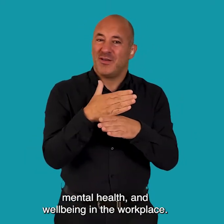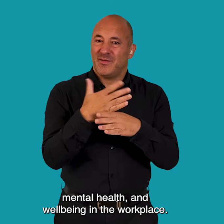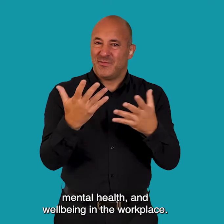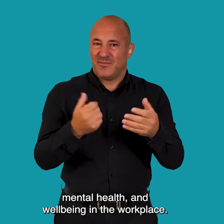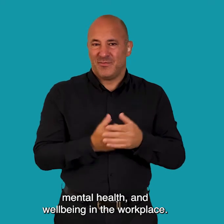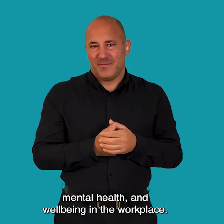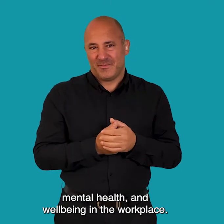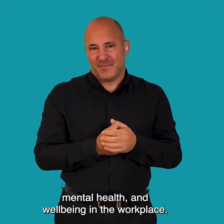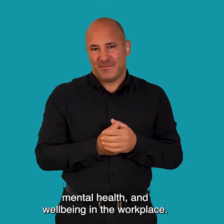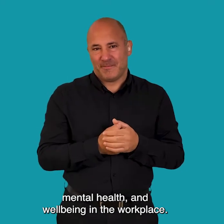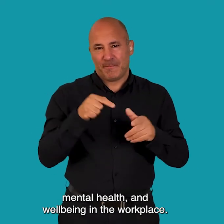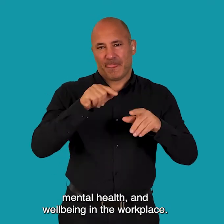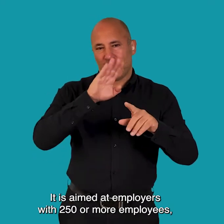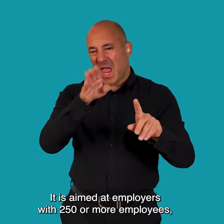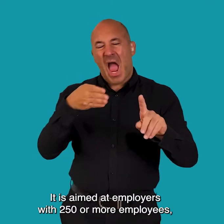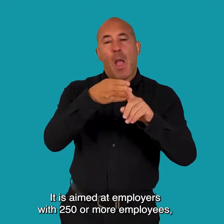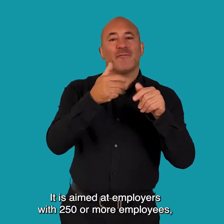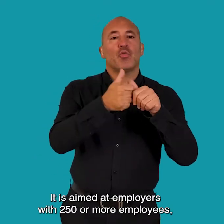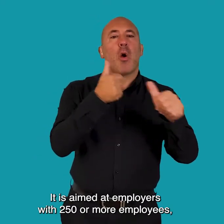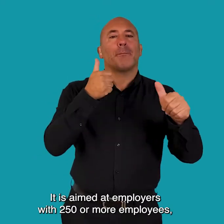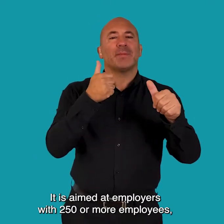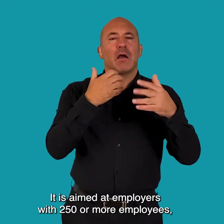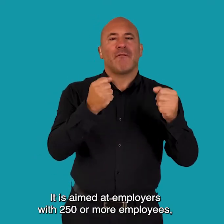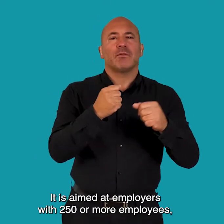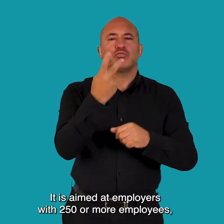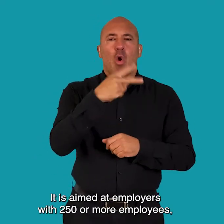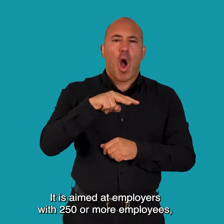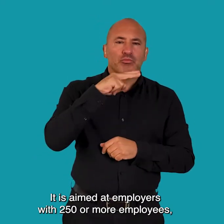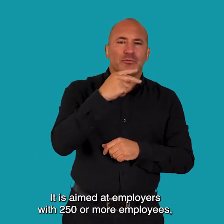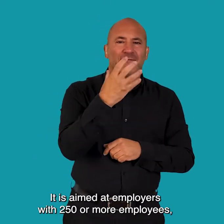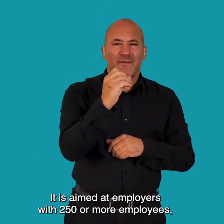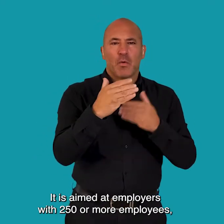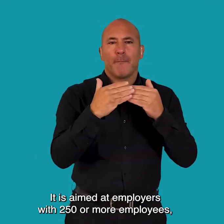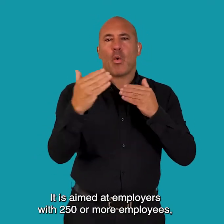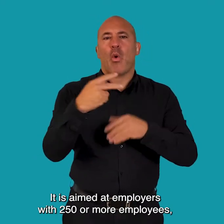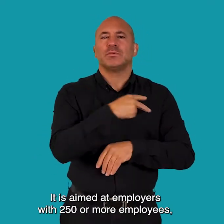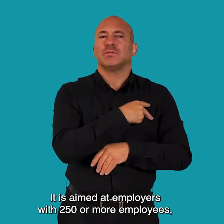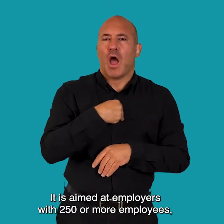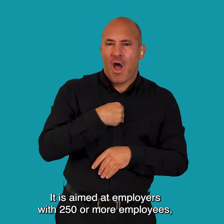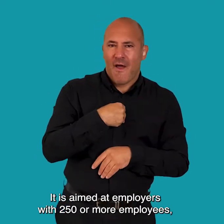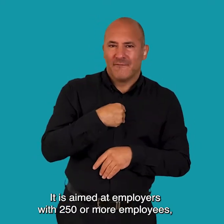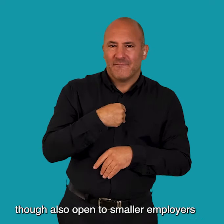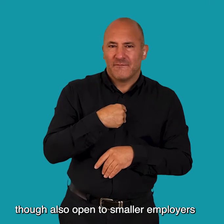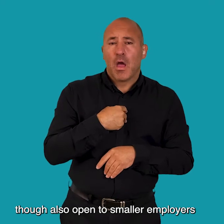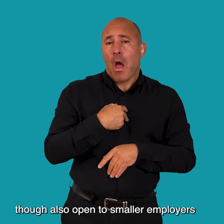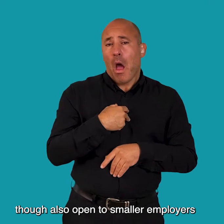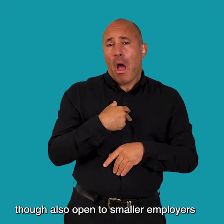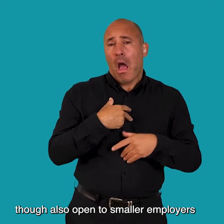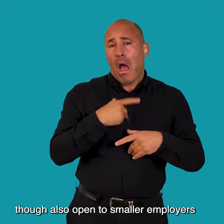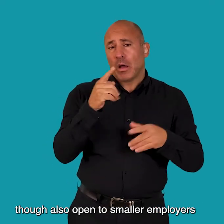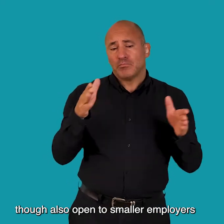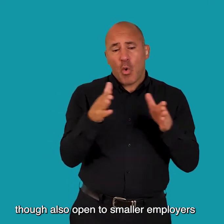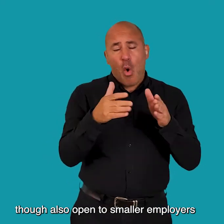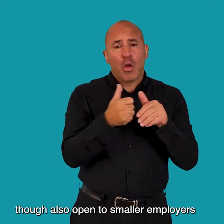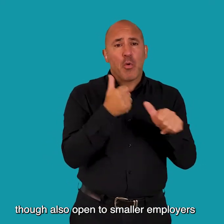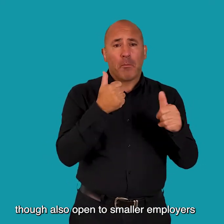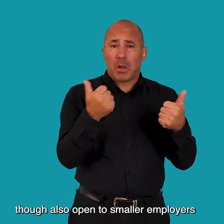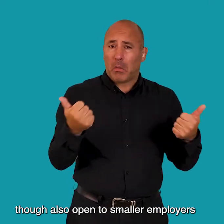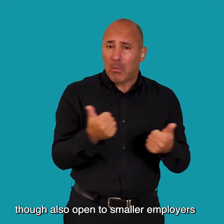in the workplace. It is aimed at employers with 250 or more employees, though also open to smaller employers who are